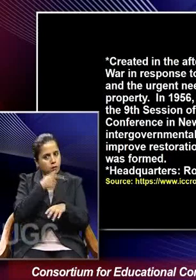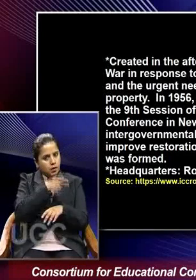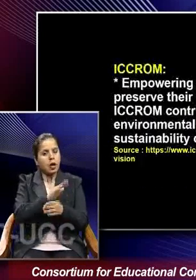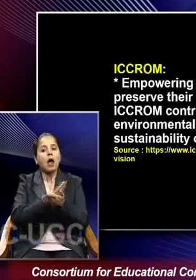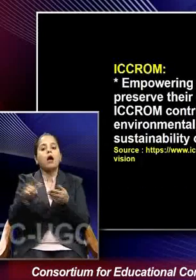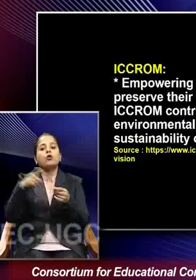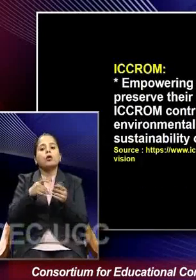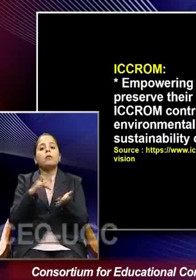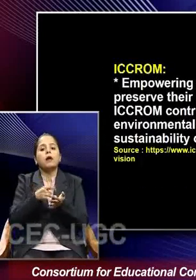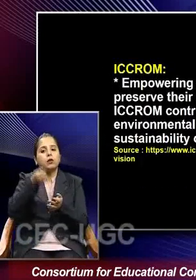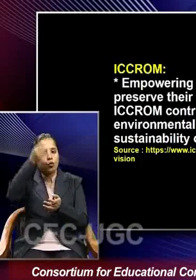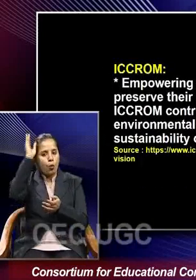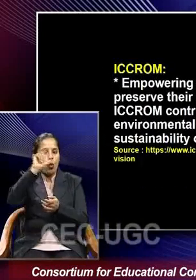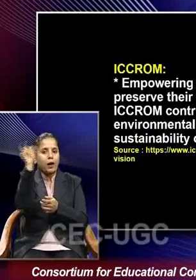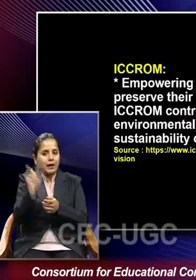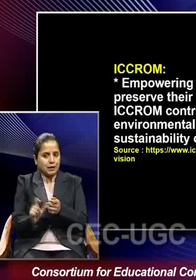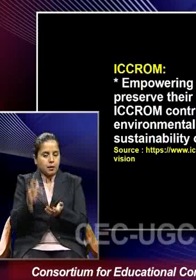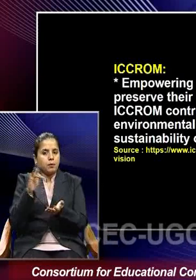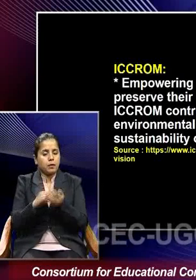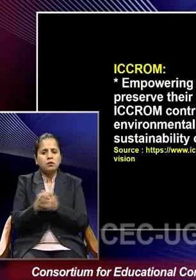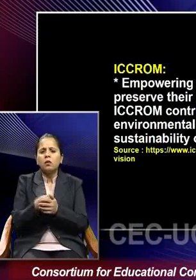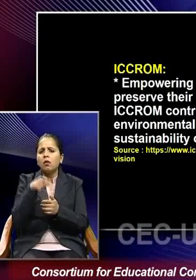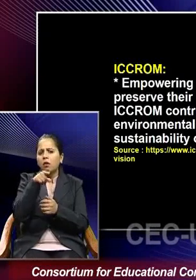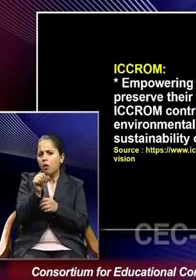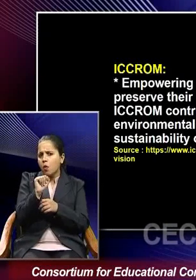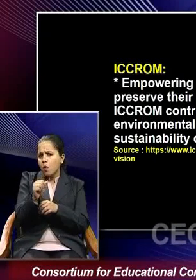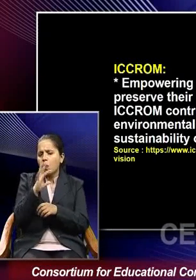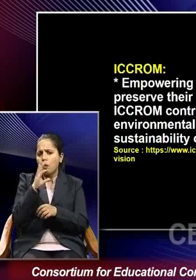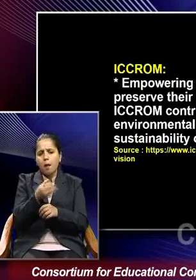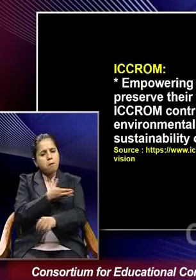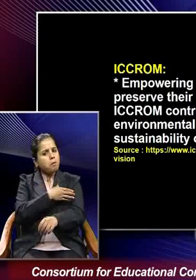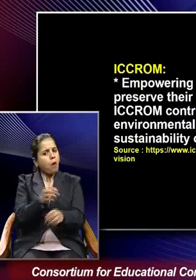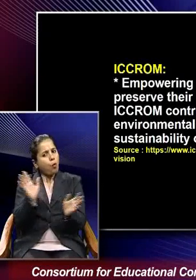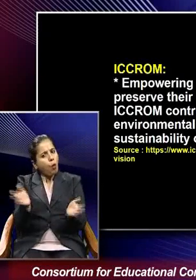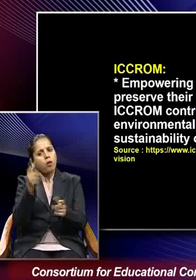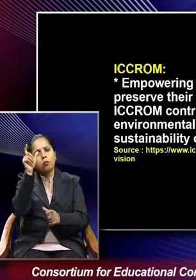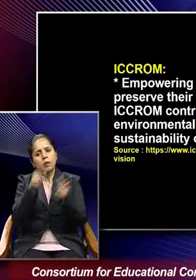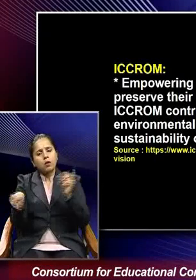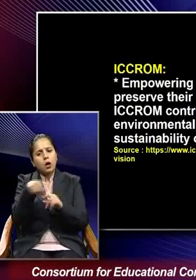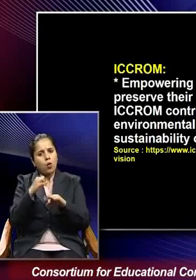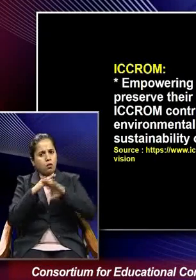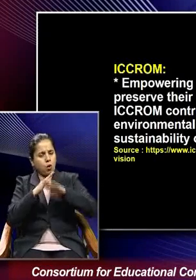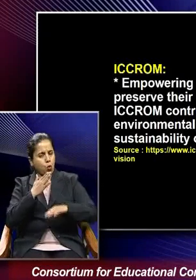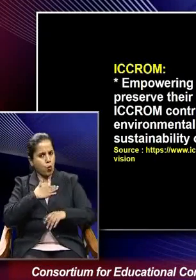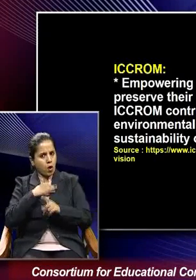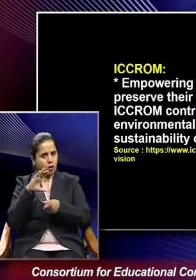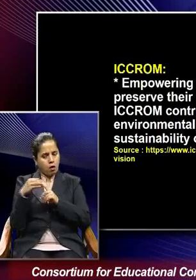Rome, Italy. The ICCROM, it empowers all the member states to conserve